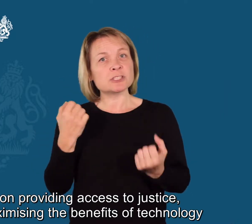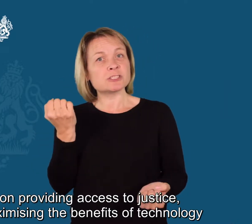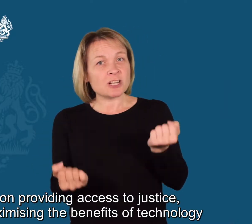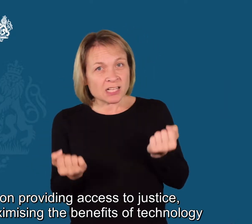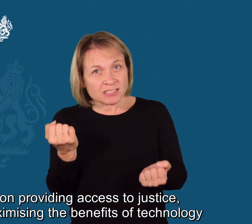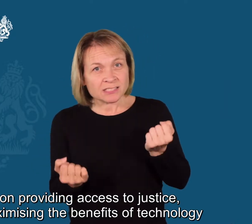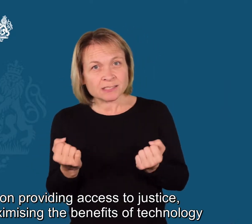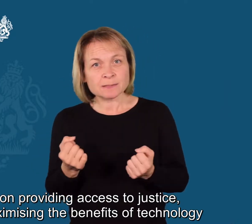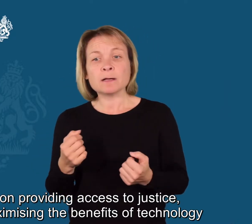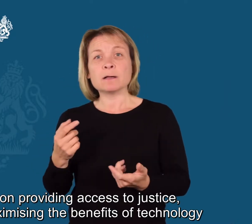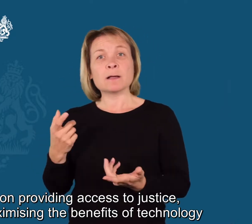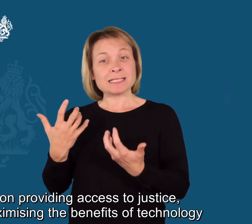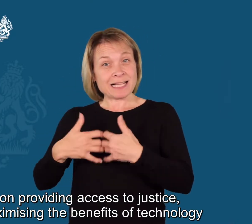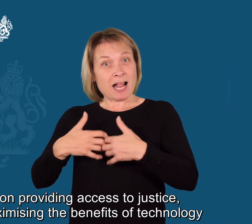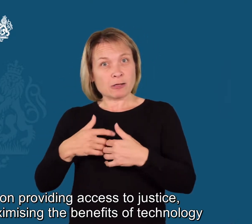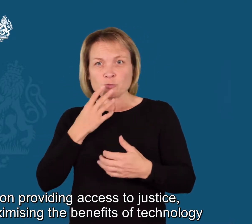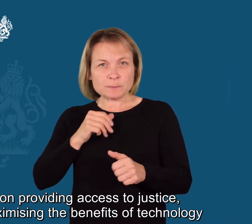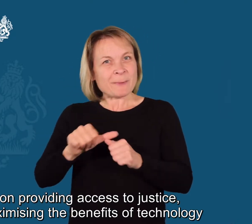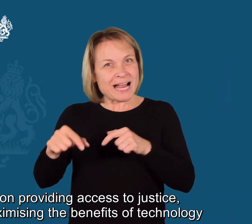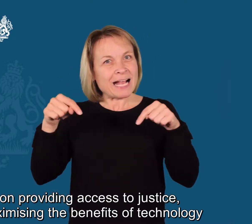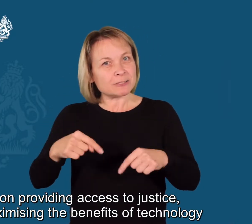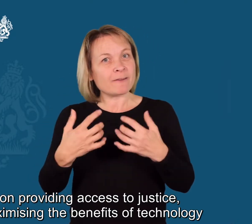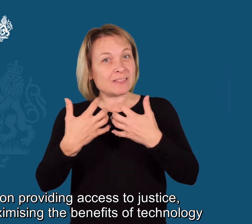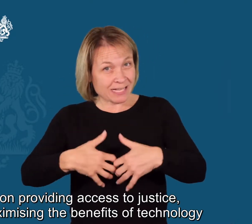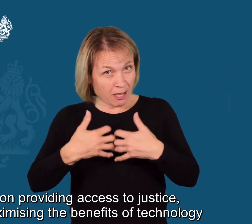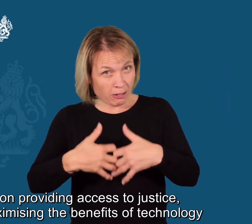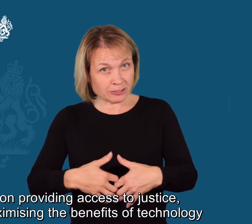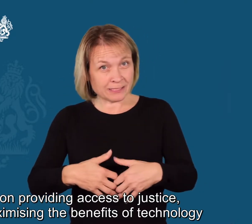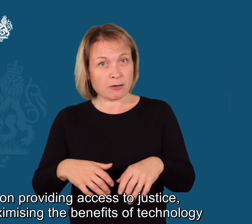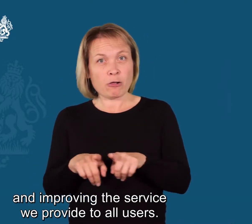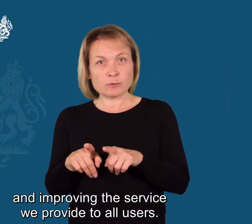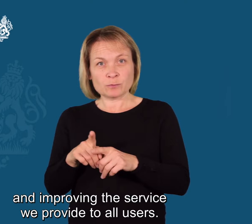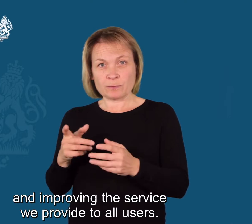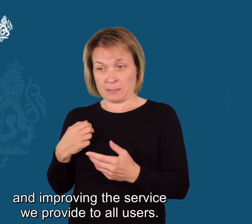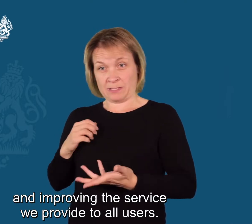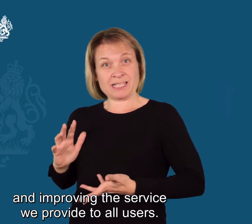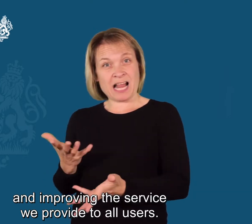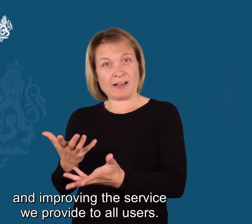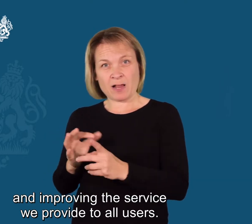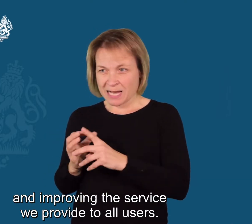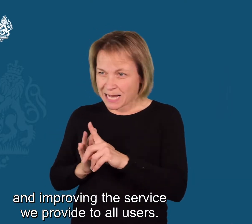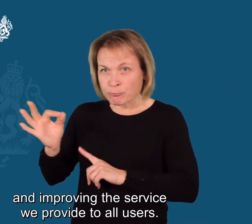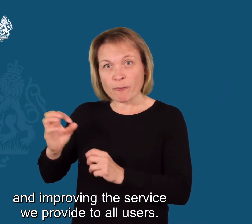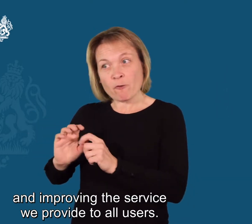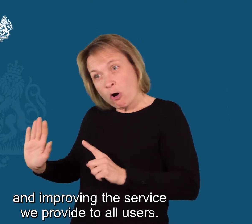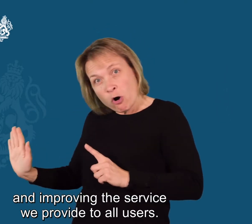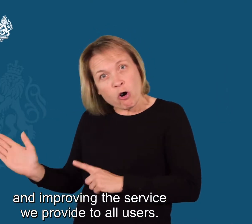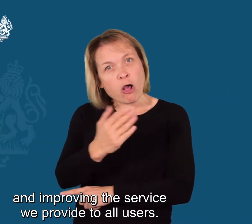maximising the benefits of technology and improving the service we provide to all users.